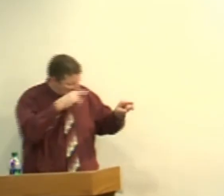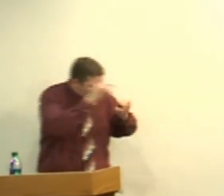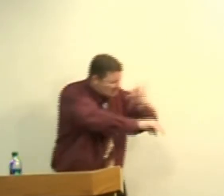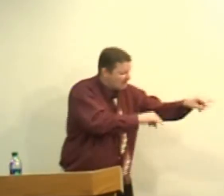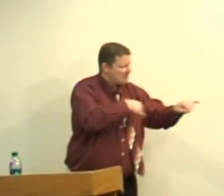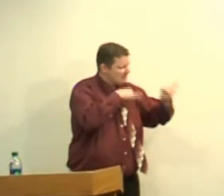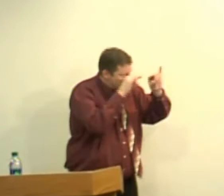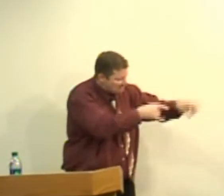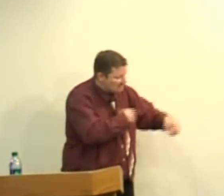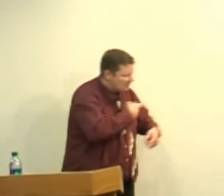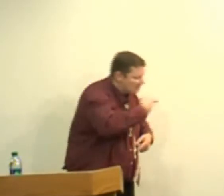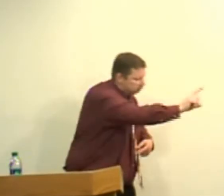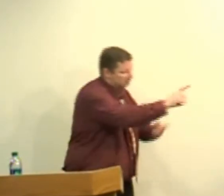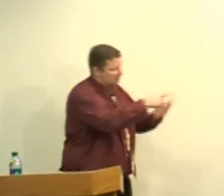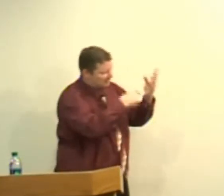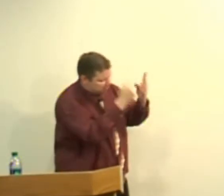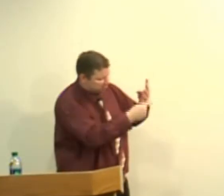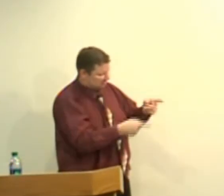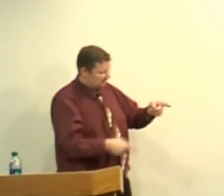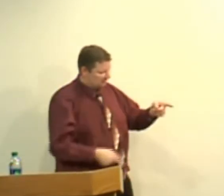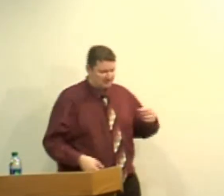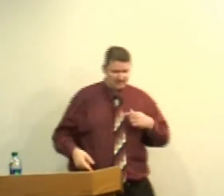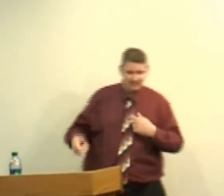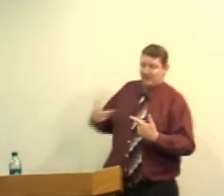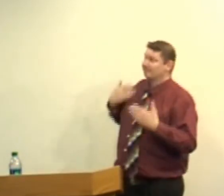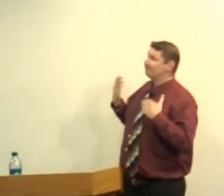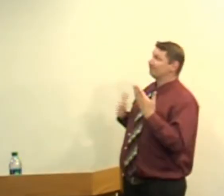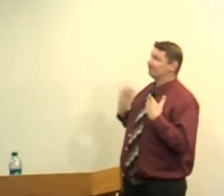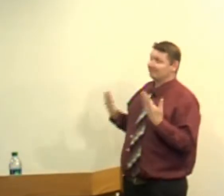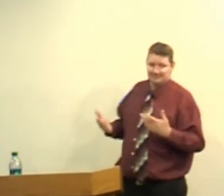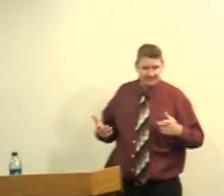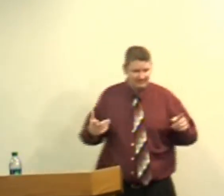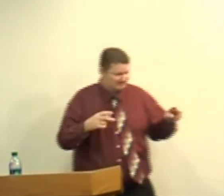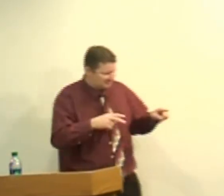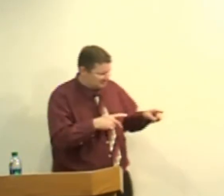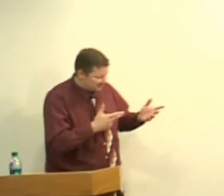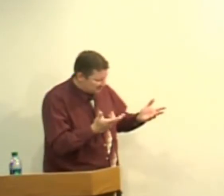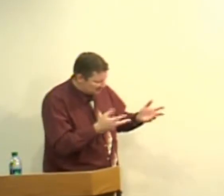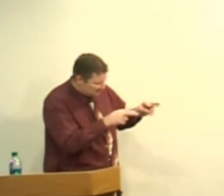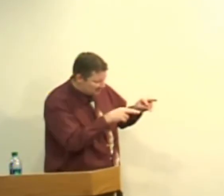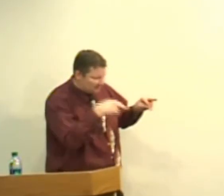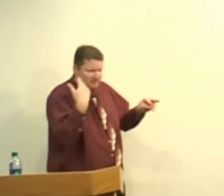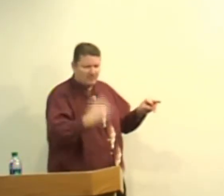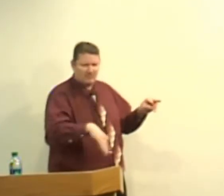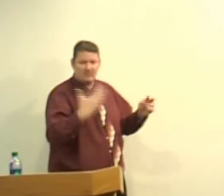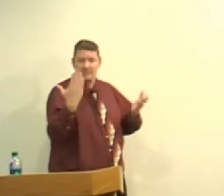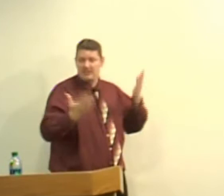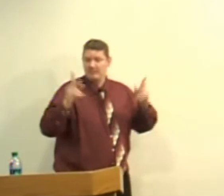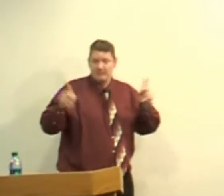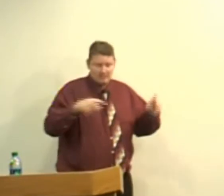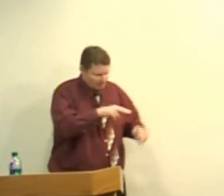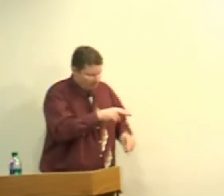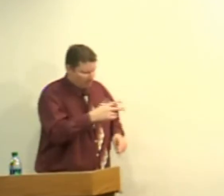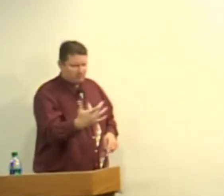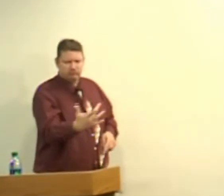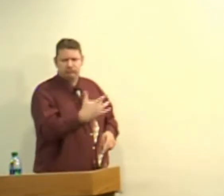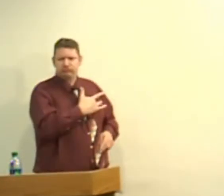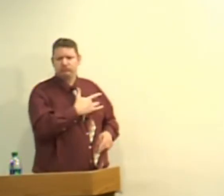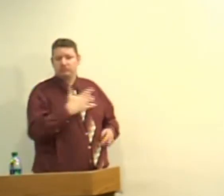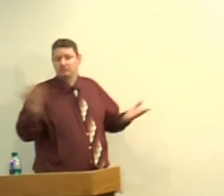joy and the glory. Even though they mocked you at herbs and whatever, if you continue in your joy and rejoice in this, yeah, maybe